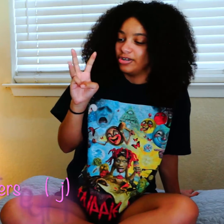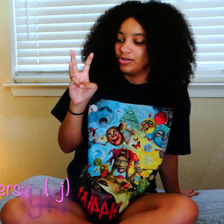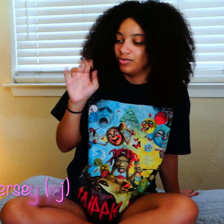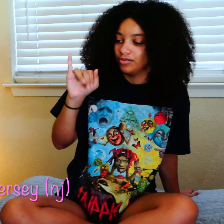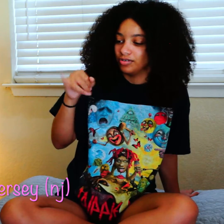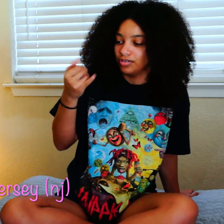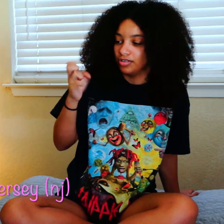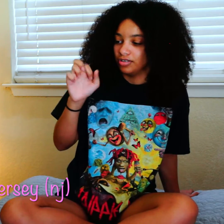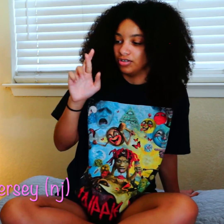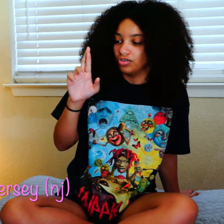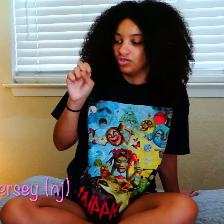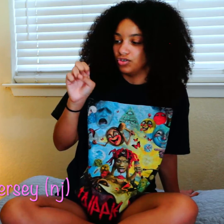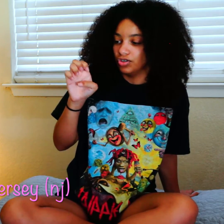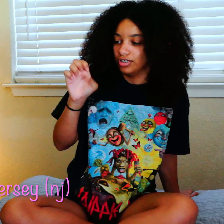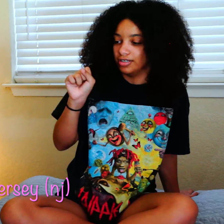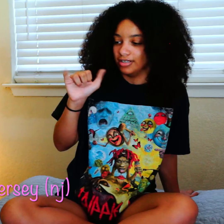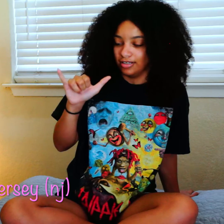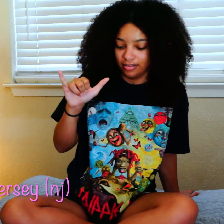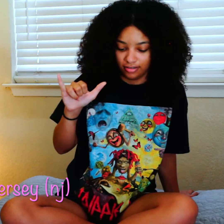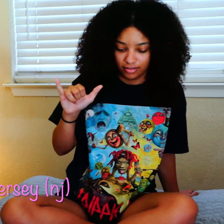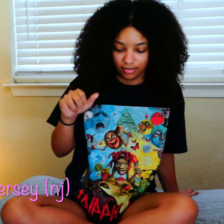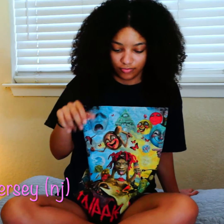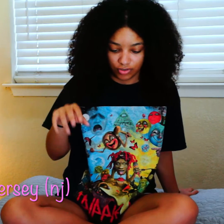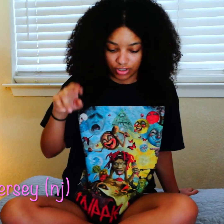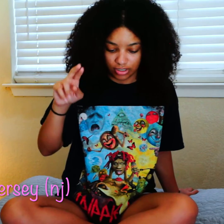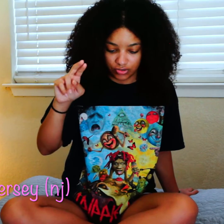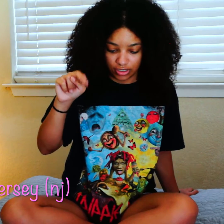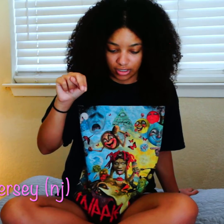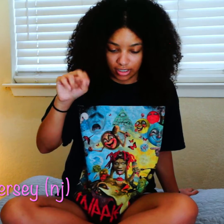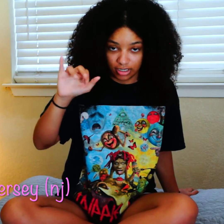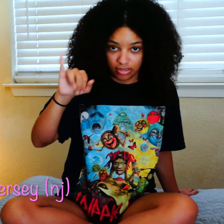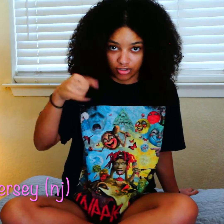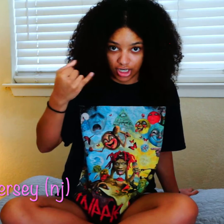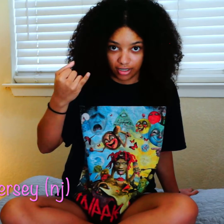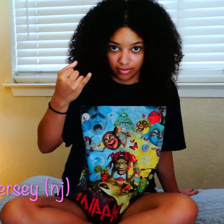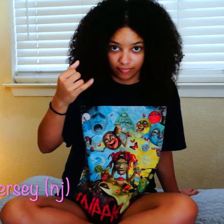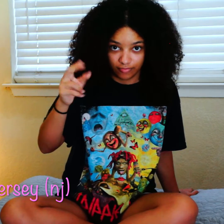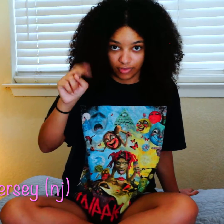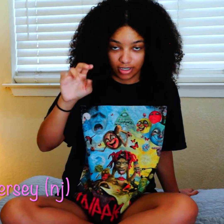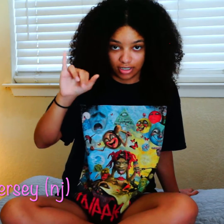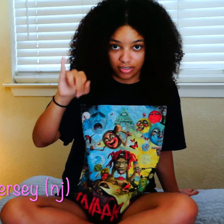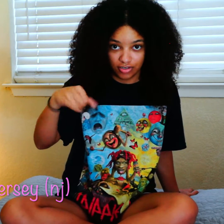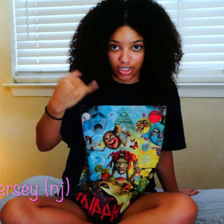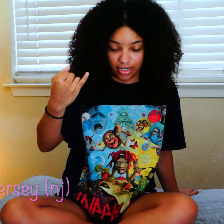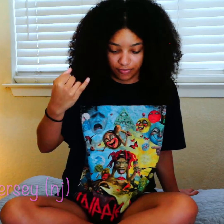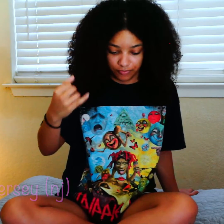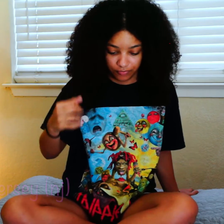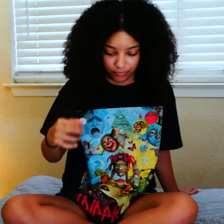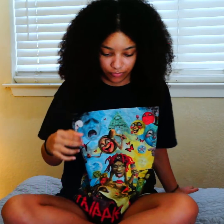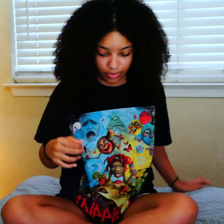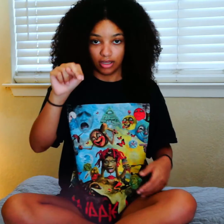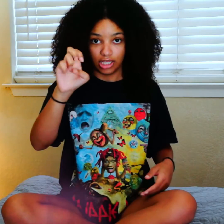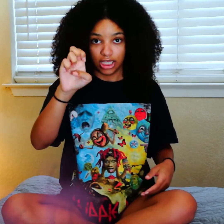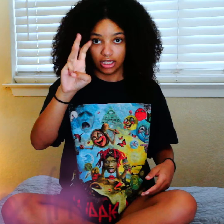New Jersey, which is just NJ. NJ.